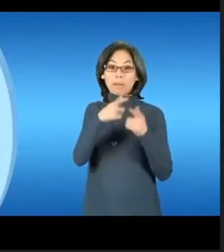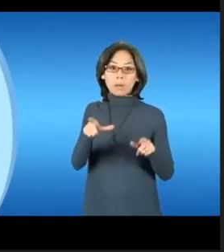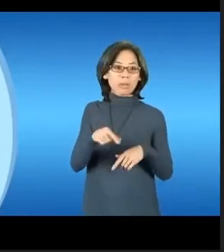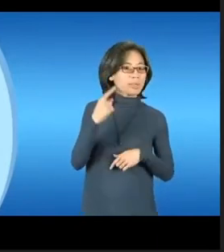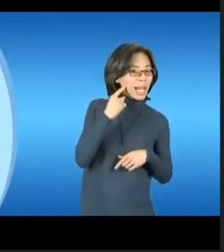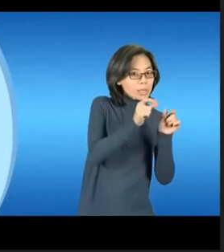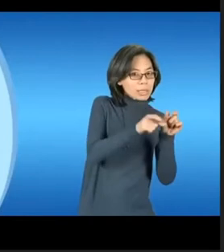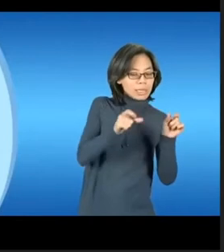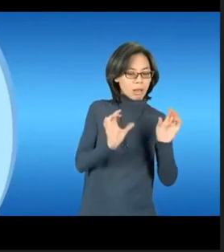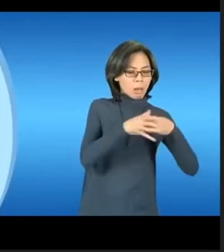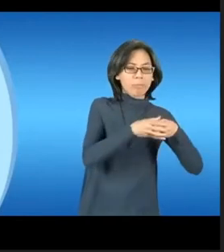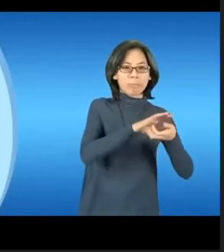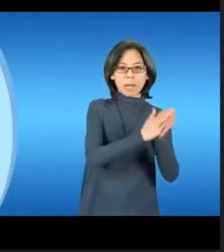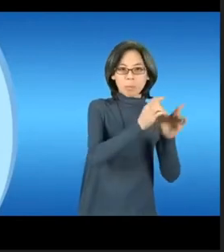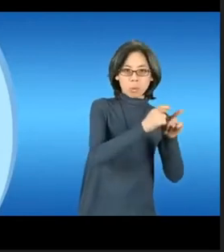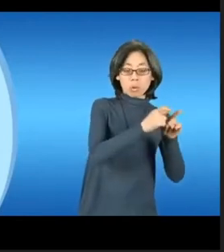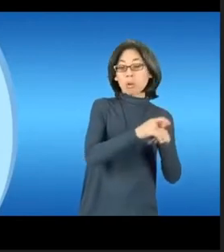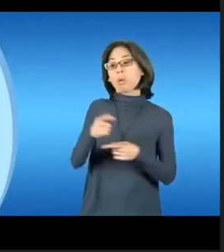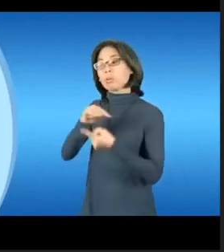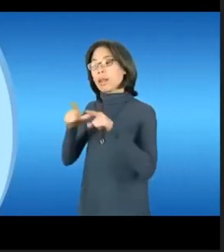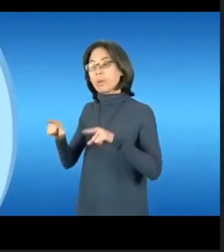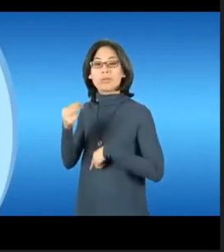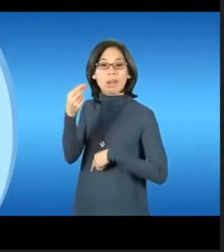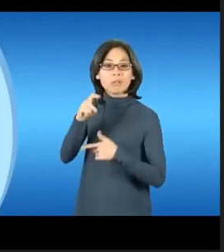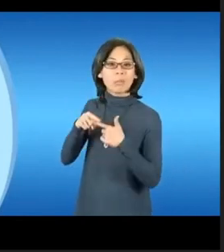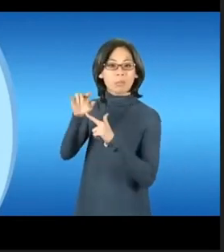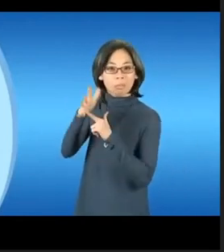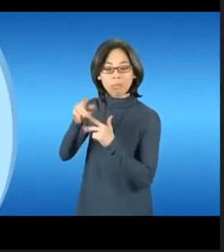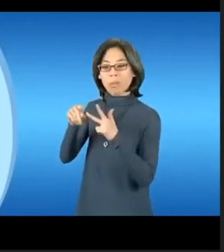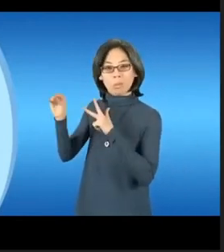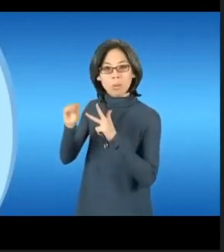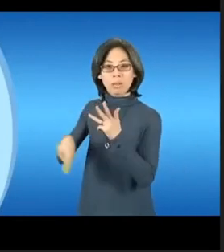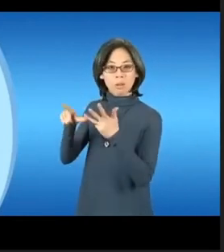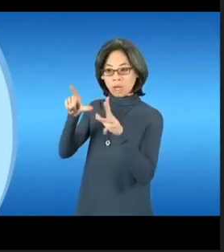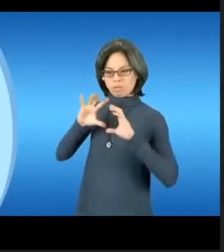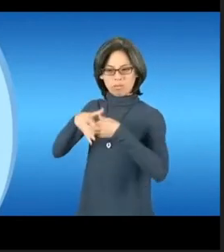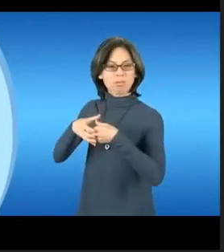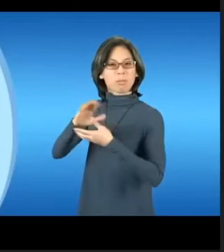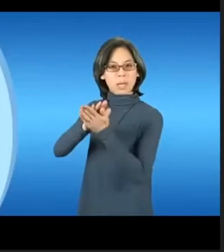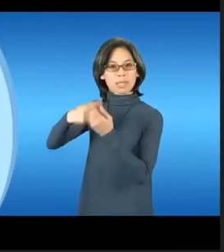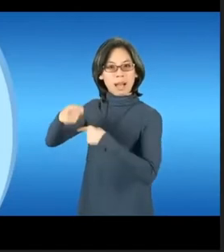Phonology means form, sounds, and how they group to become words. Language